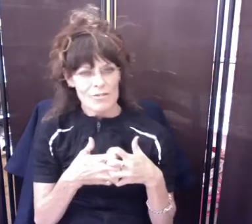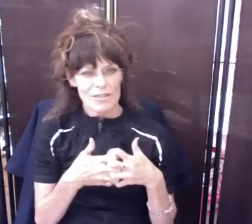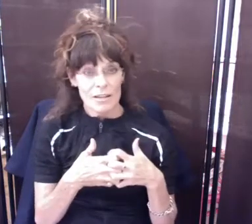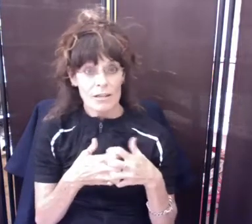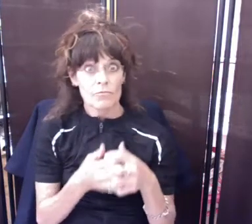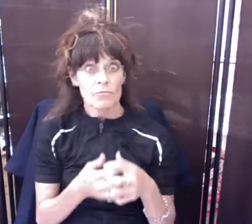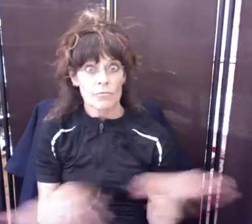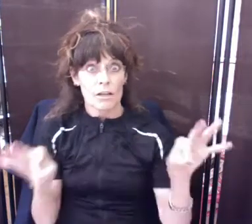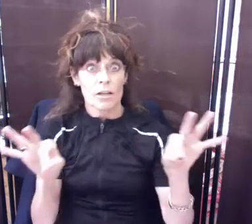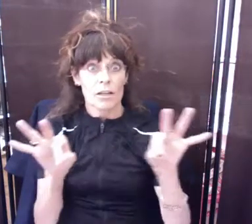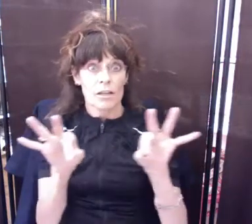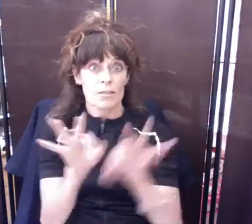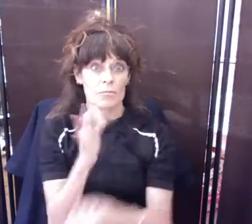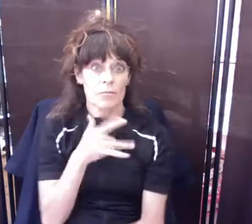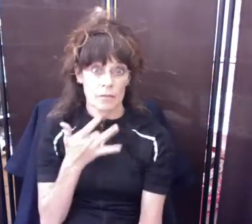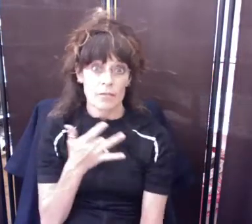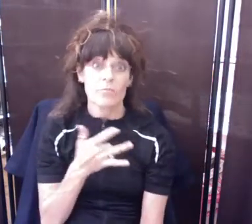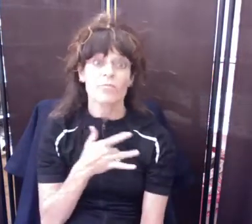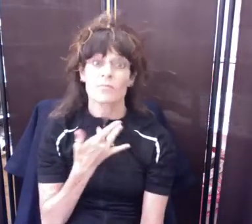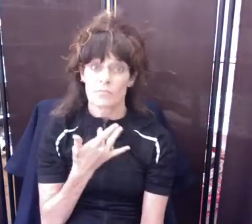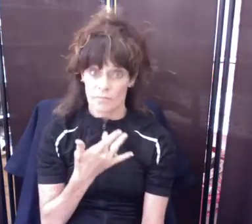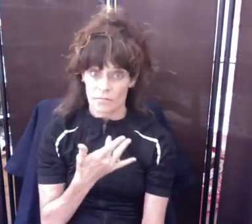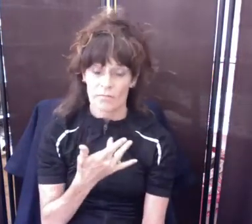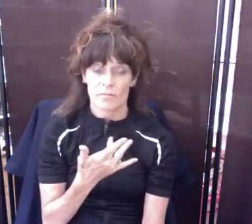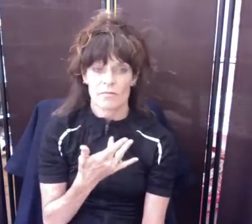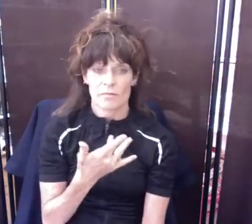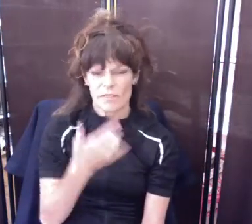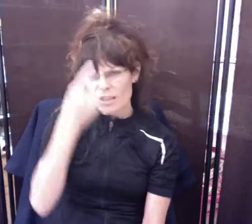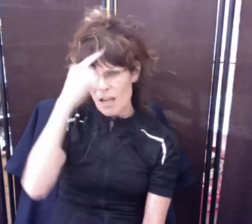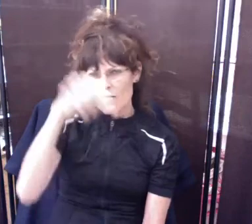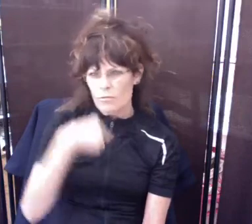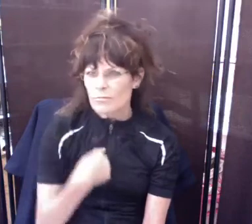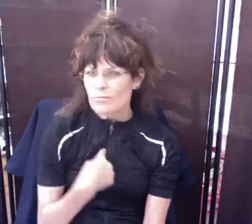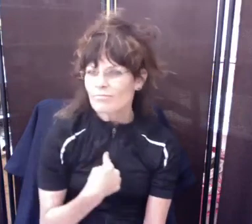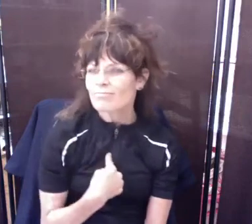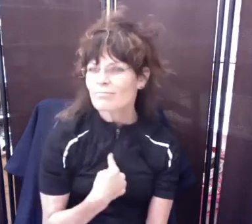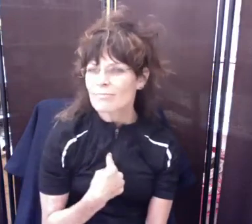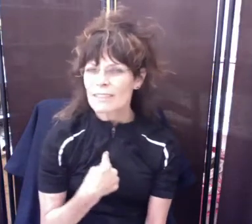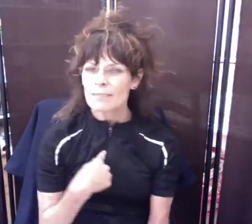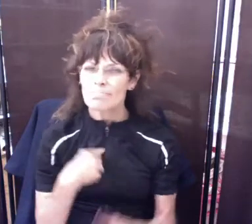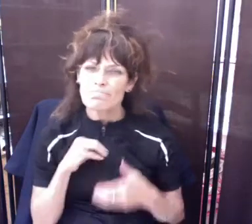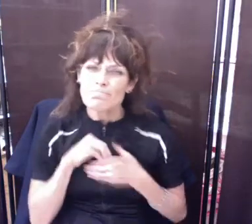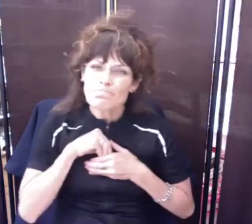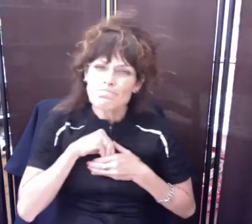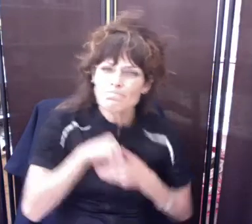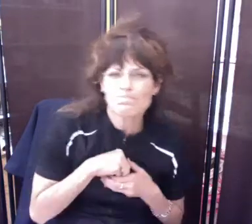valuable feeling. And for me at least, it was ingrained into my mind the first time